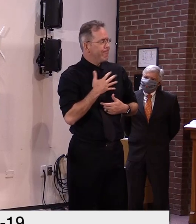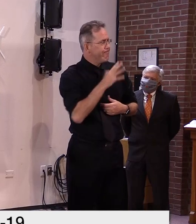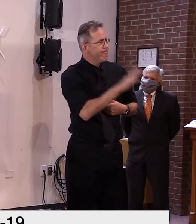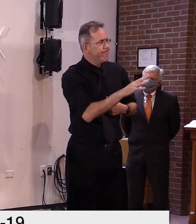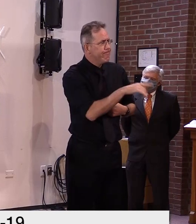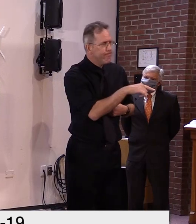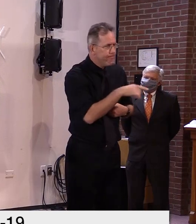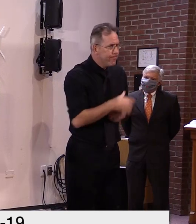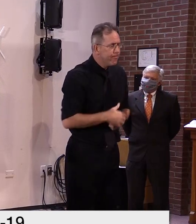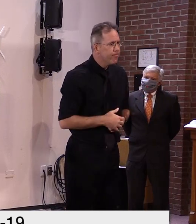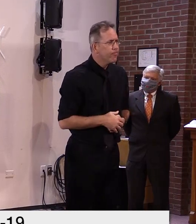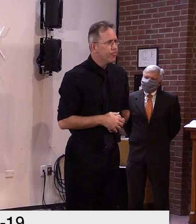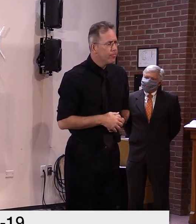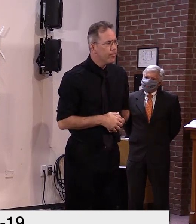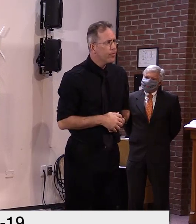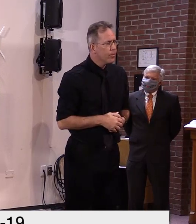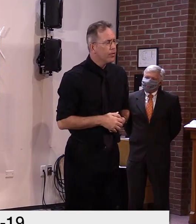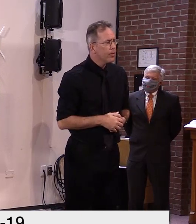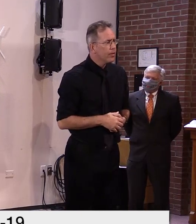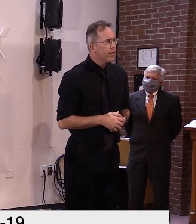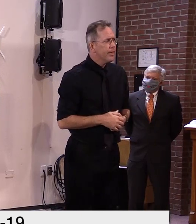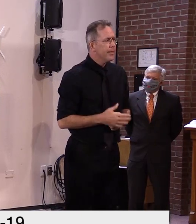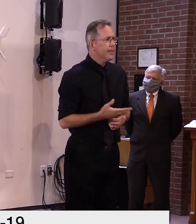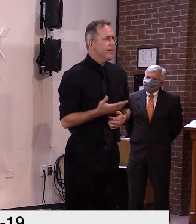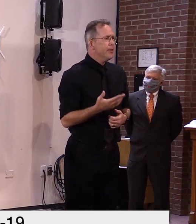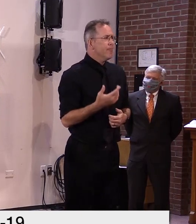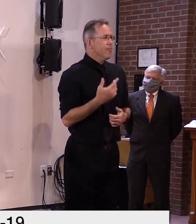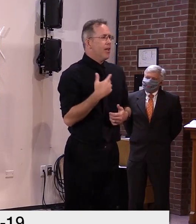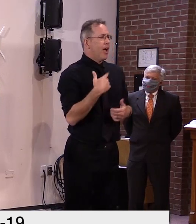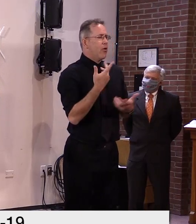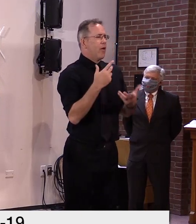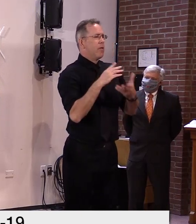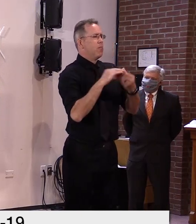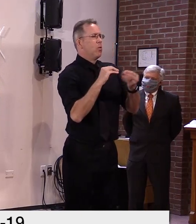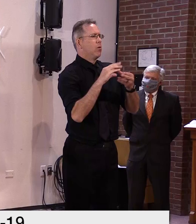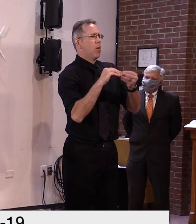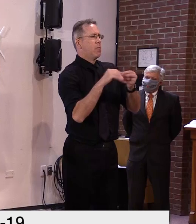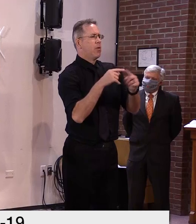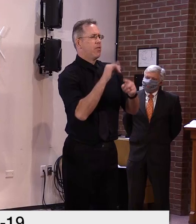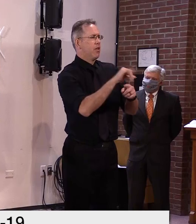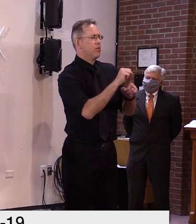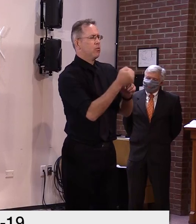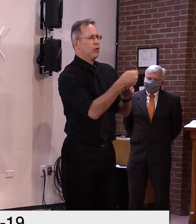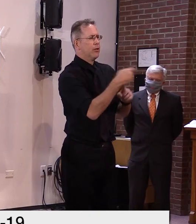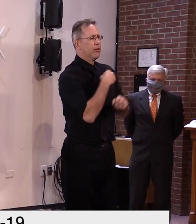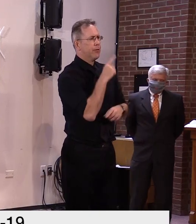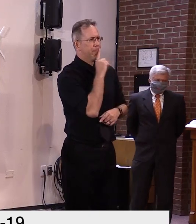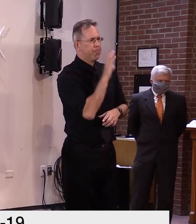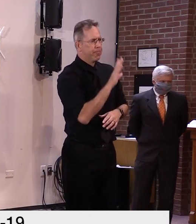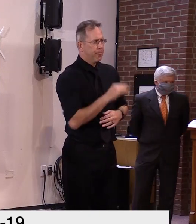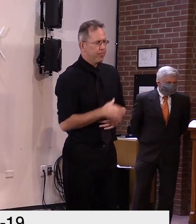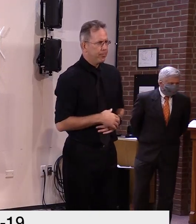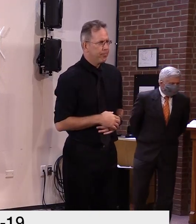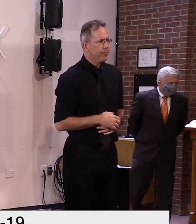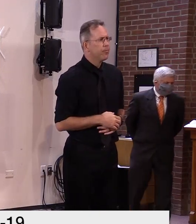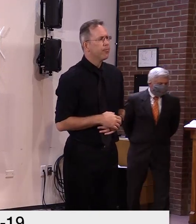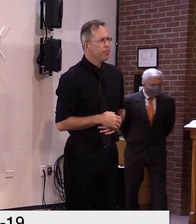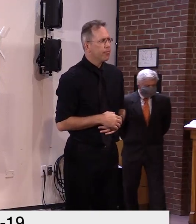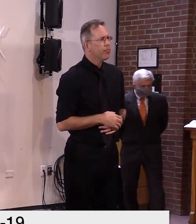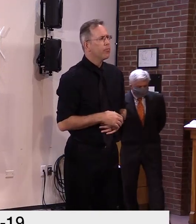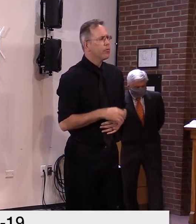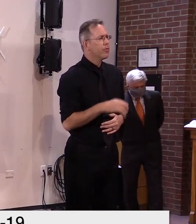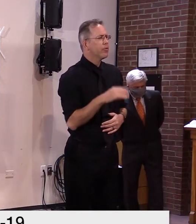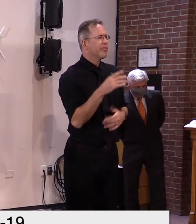But I don't have any more information than you probably do at this point in time. This is part of the investigation to find out